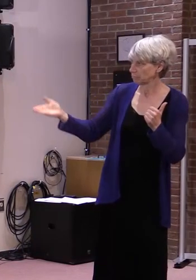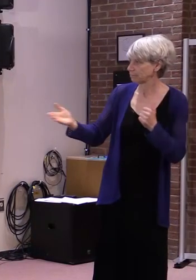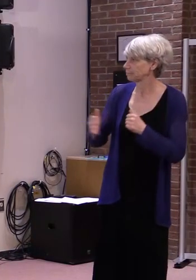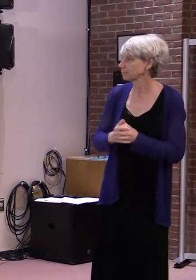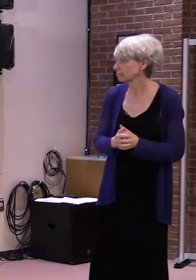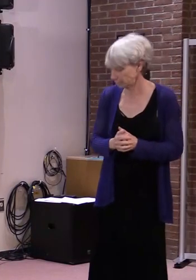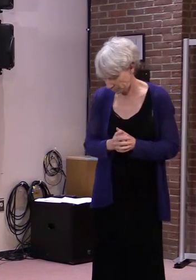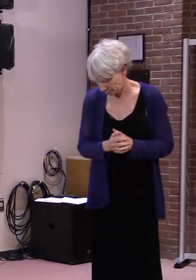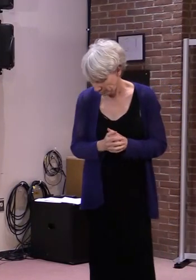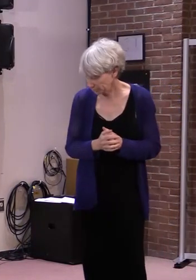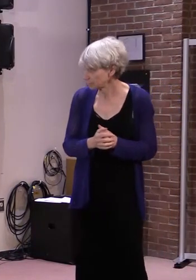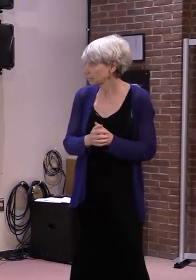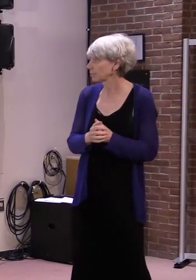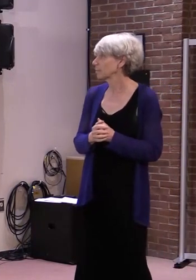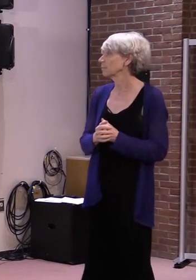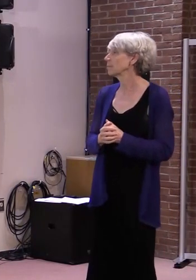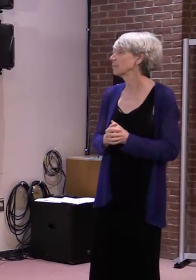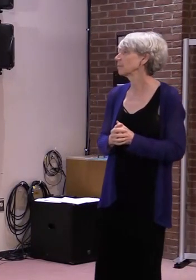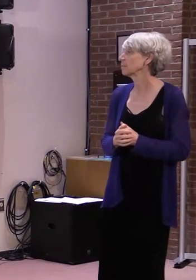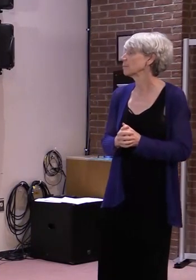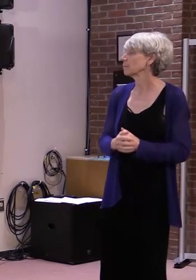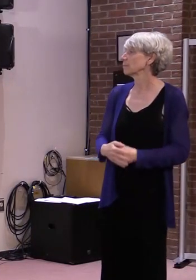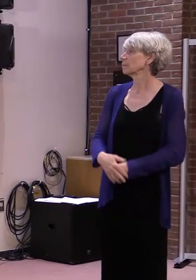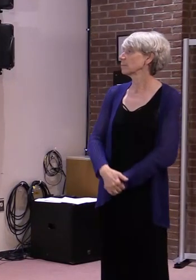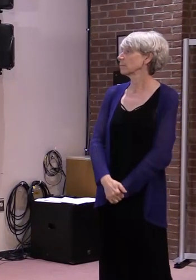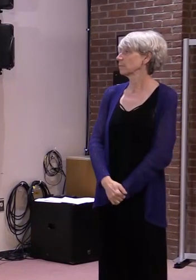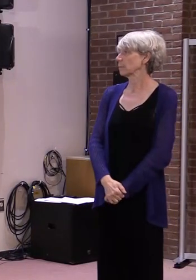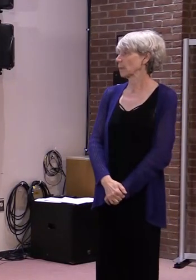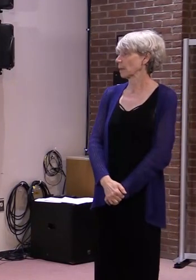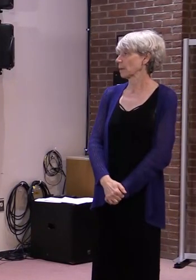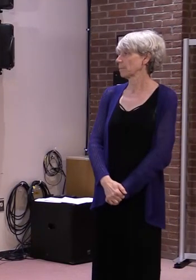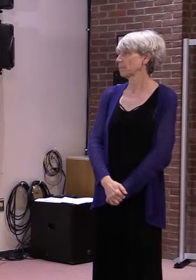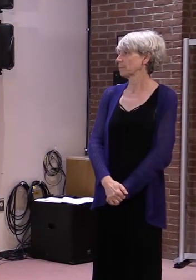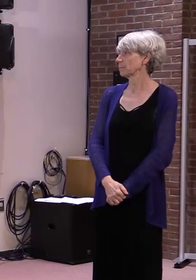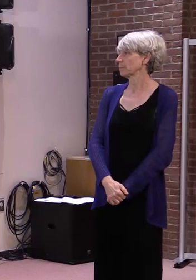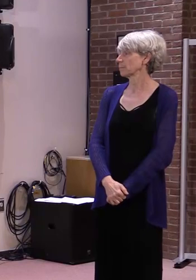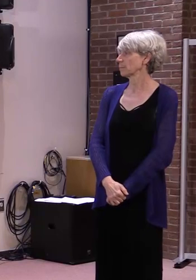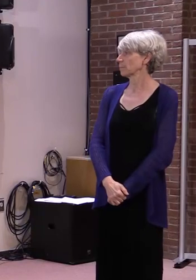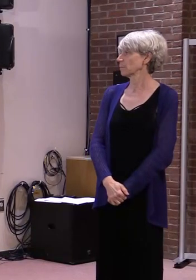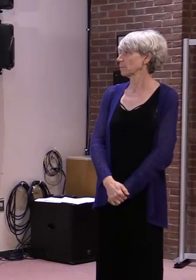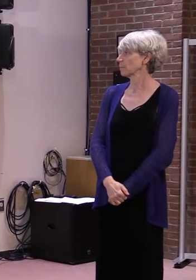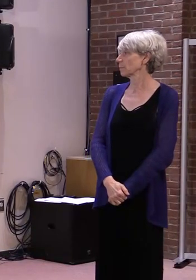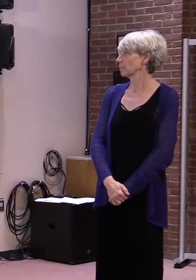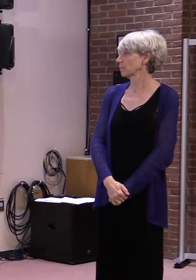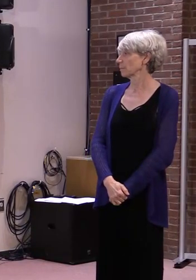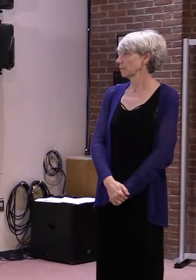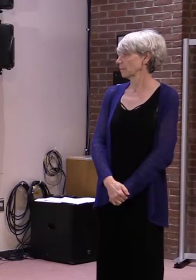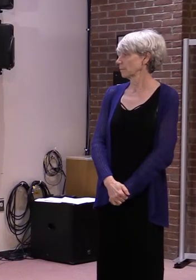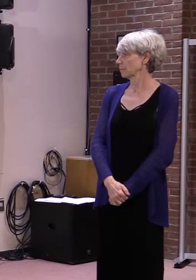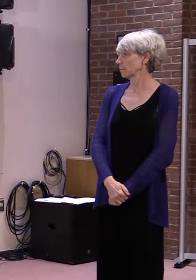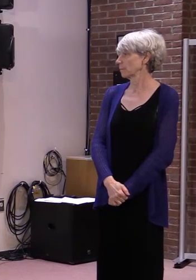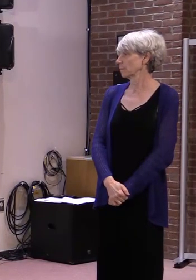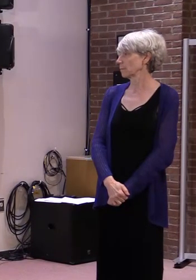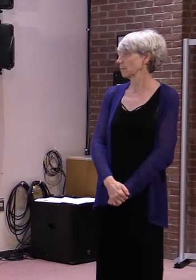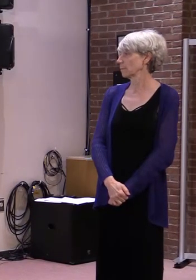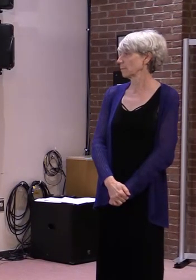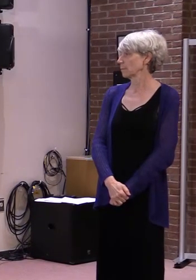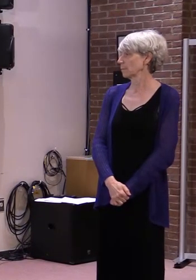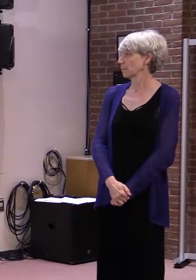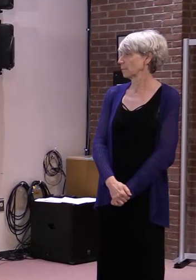Ambulance, 1311 Barry Montpelier Road in Berlin, Waitsfield United Church of Christ, and